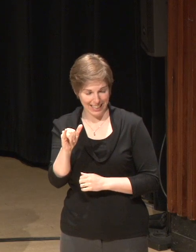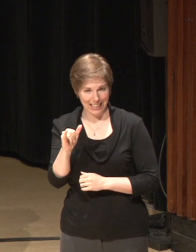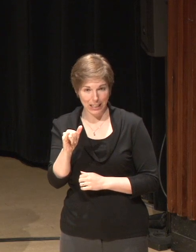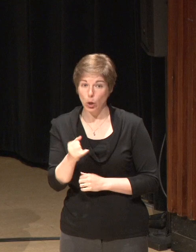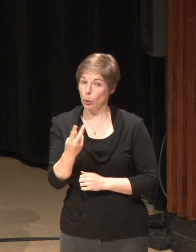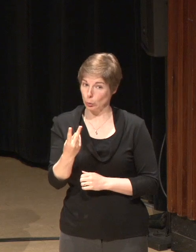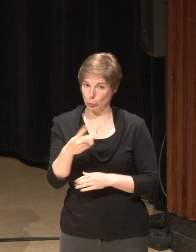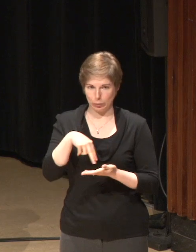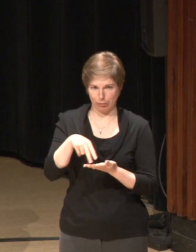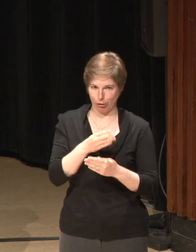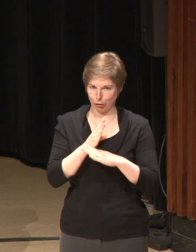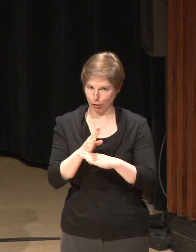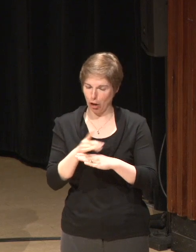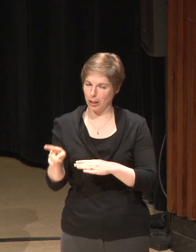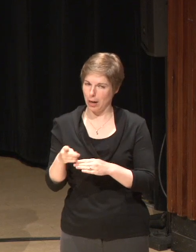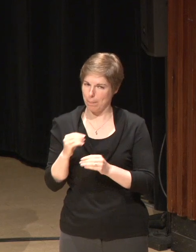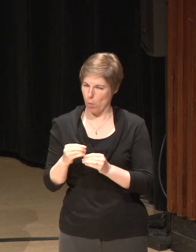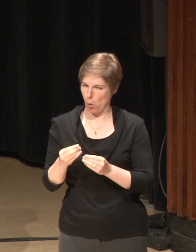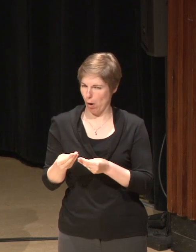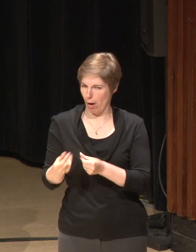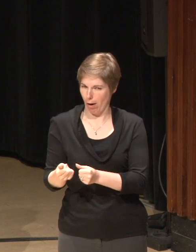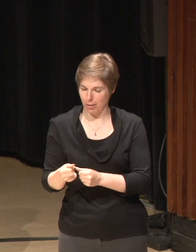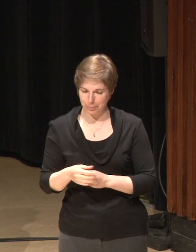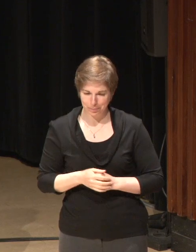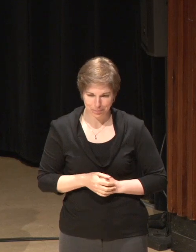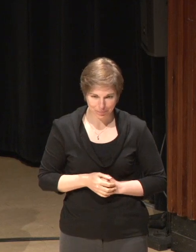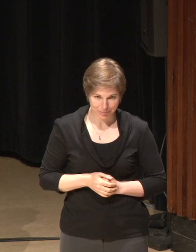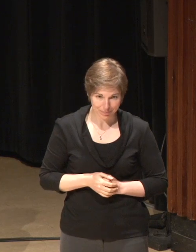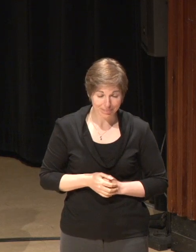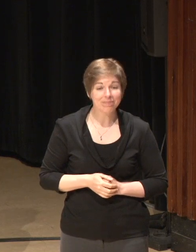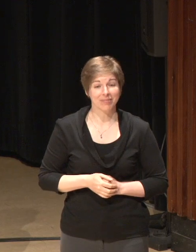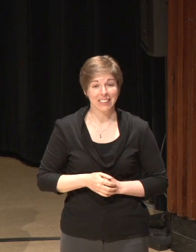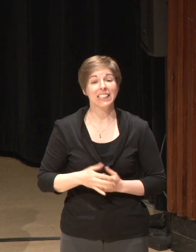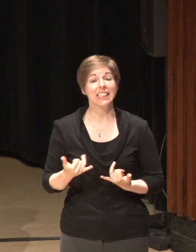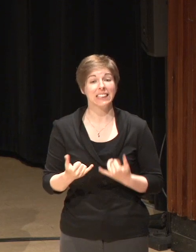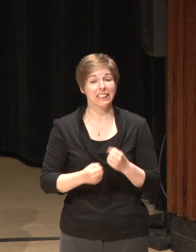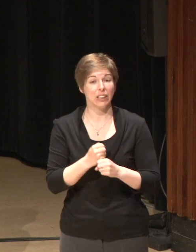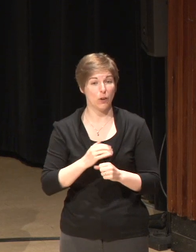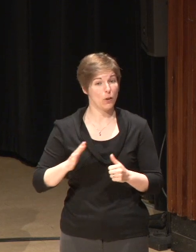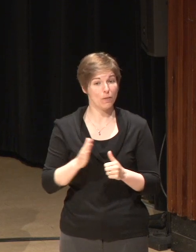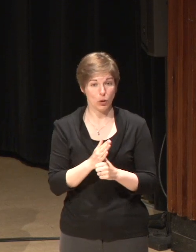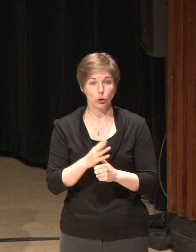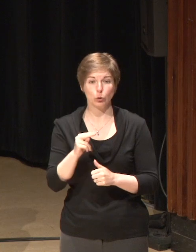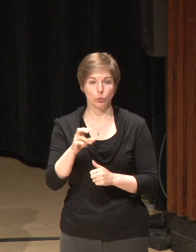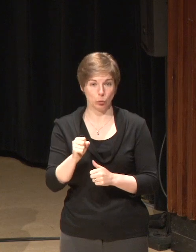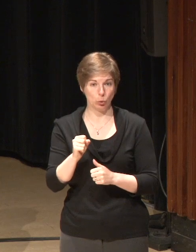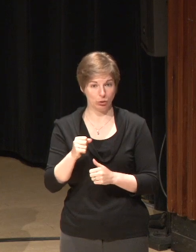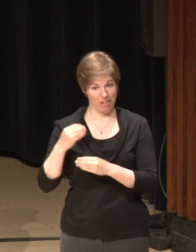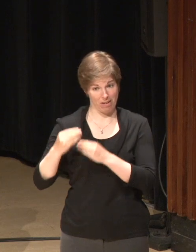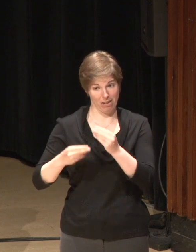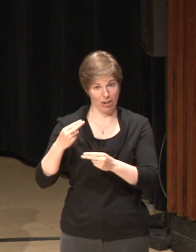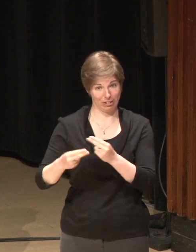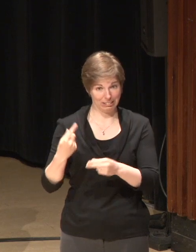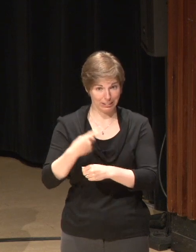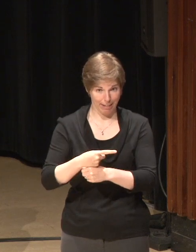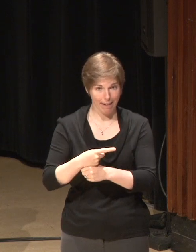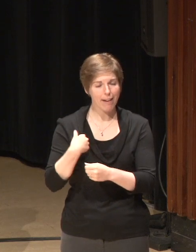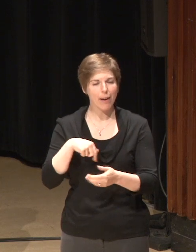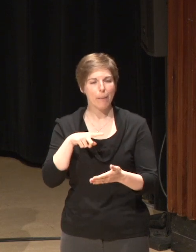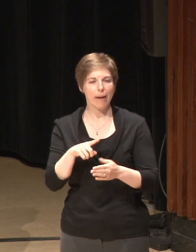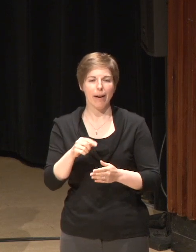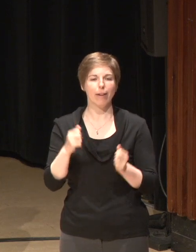Nova Scotia's first Heritage Day was observed, and we marked Viola Desmond Day. We definitely had some winters to